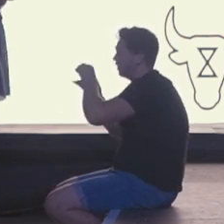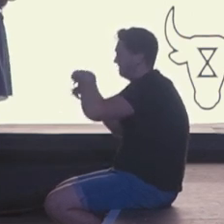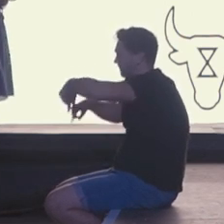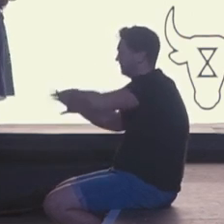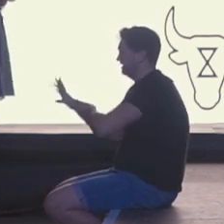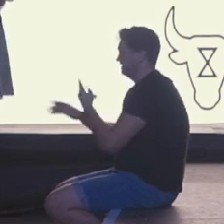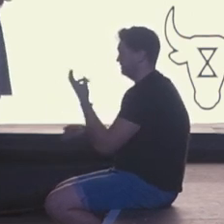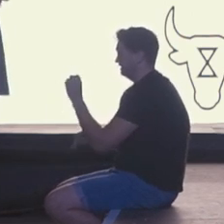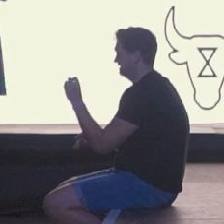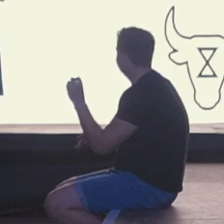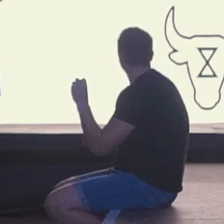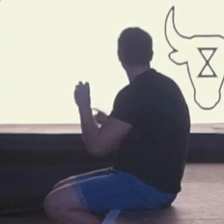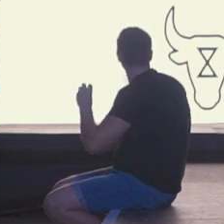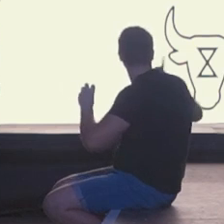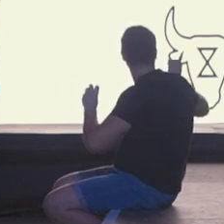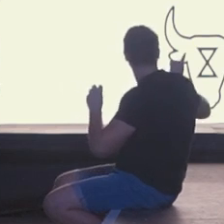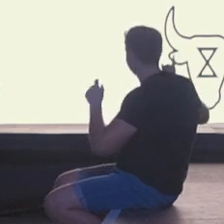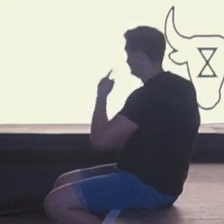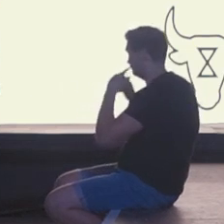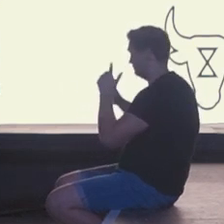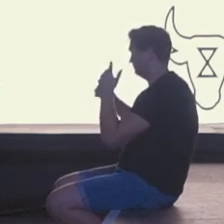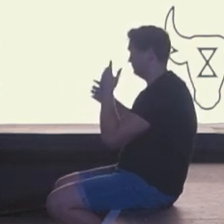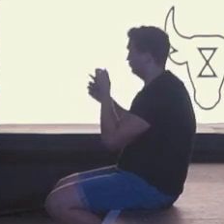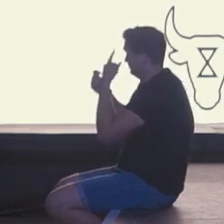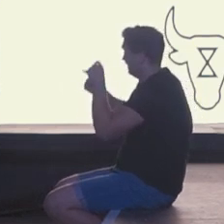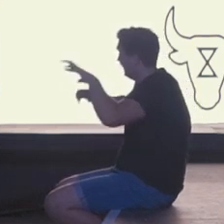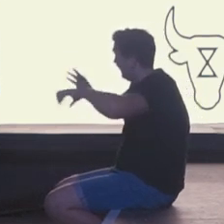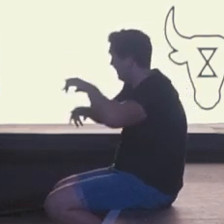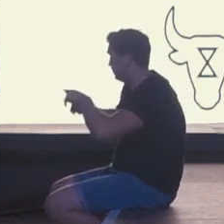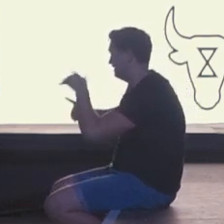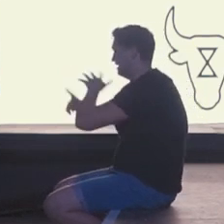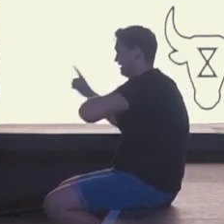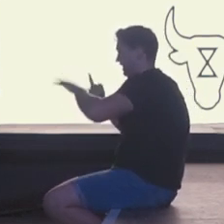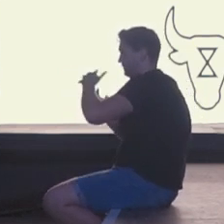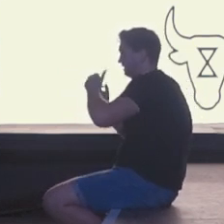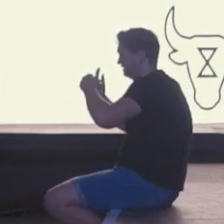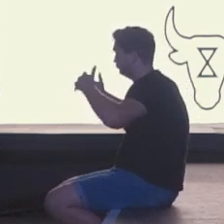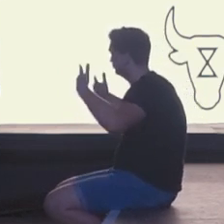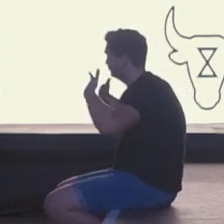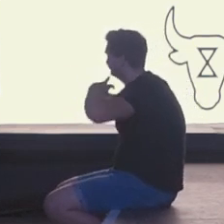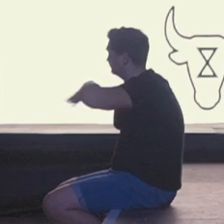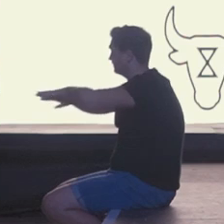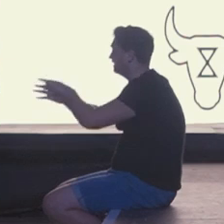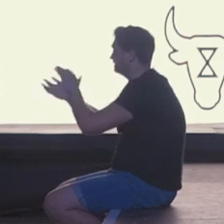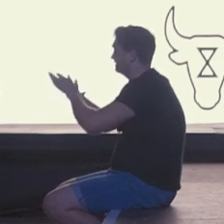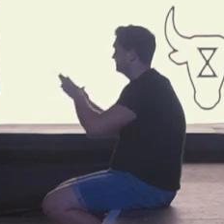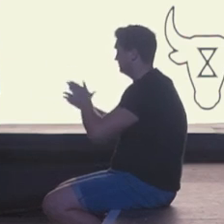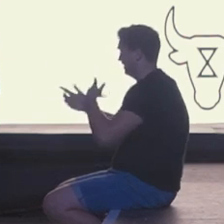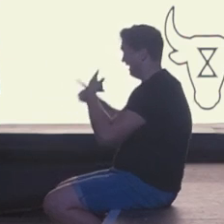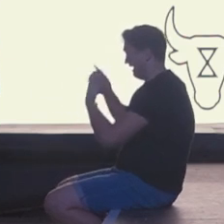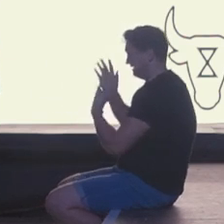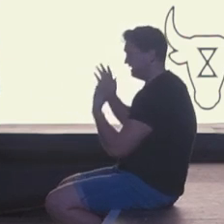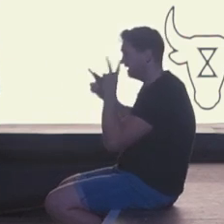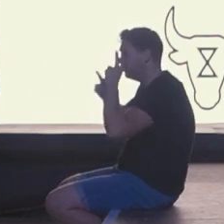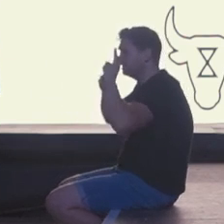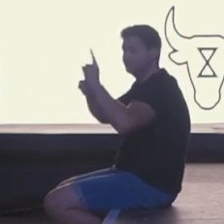does not go together, we think that is such a huge opportunity. And we've seen it with XR. People in XR are now coming over to our